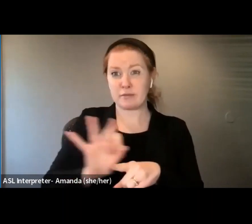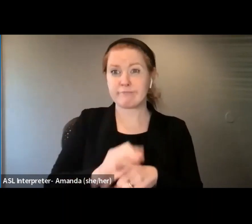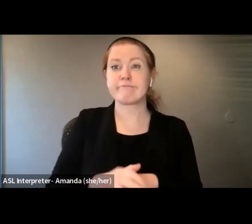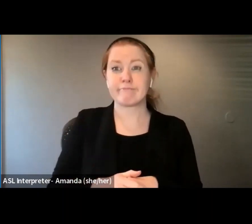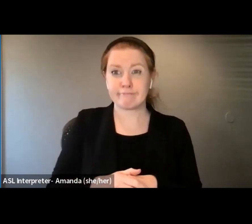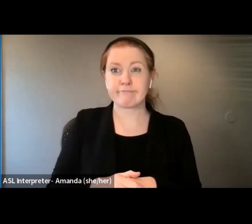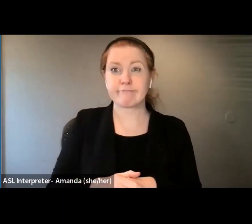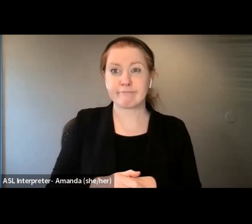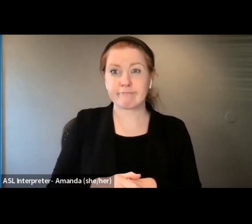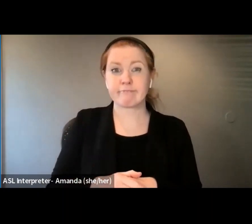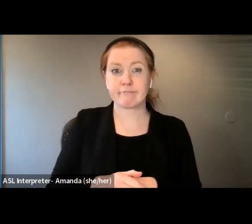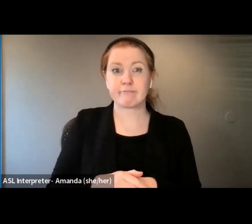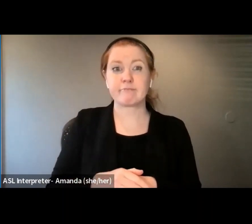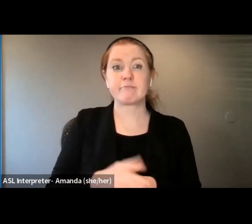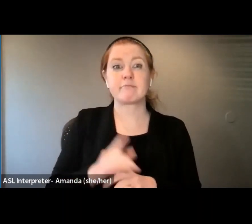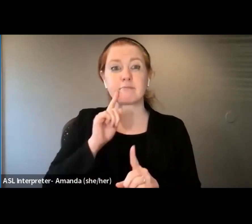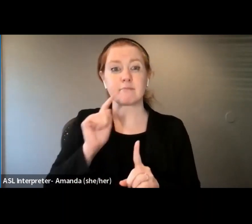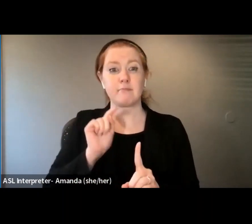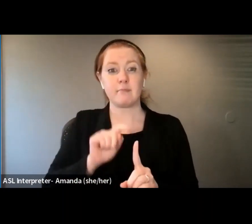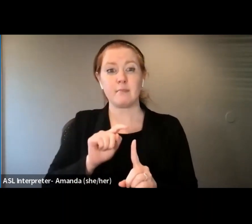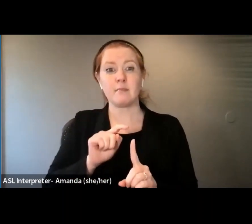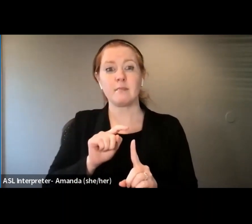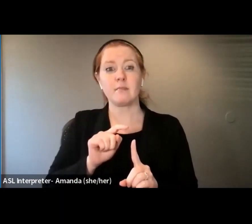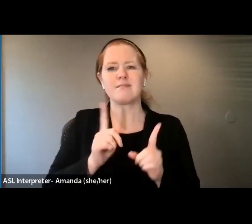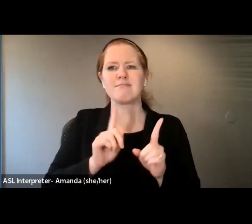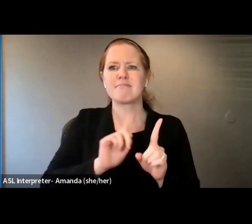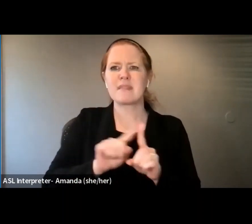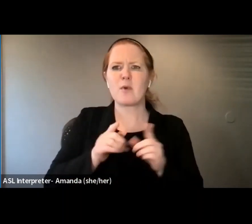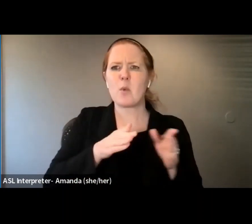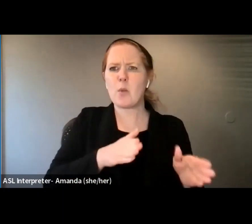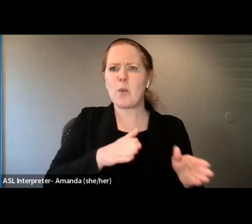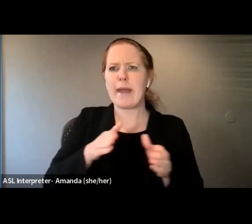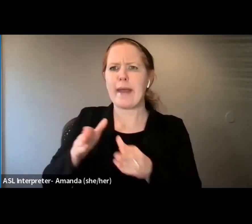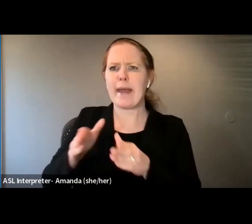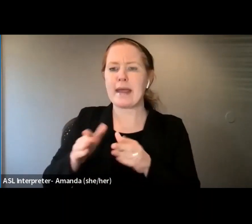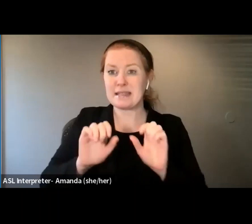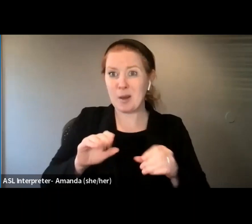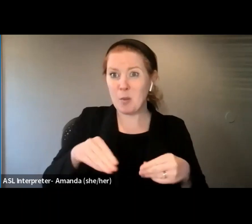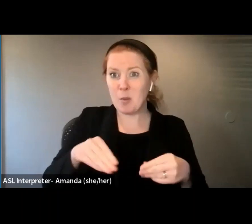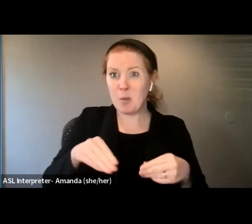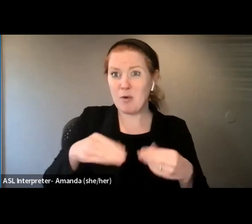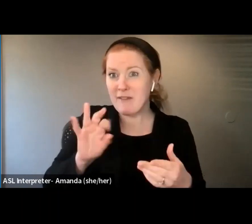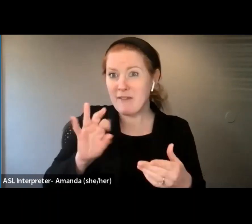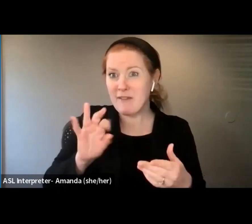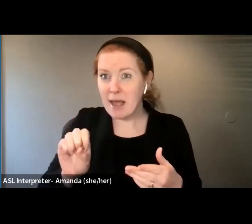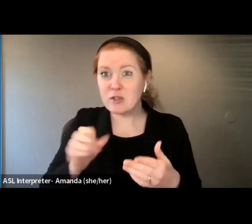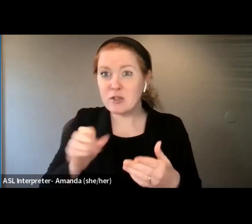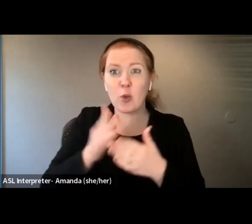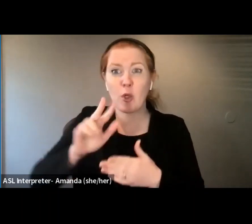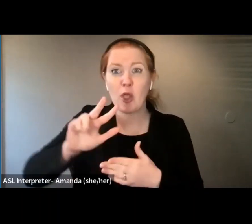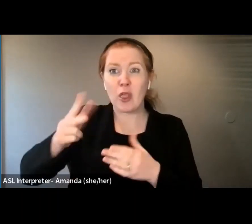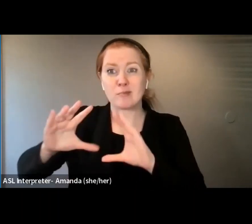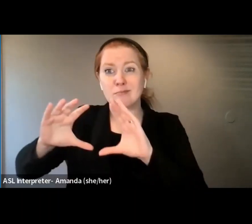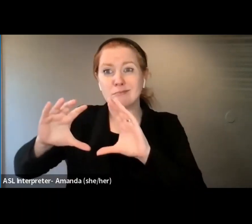as you can see here, there are different ways FMS can be provided. It can be furnished through a third-party